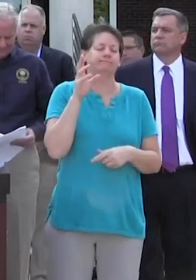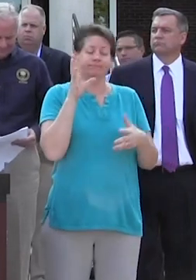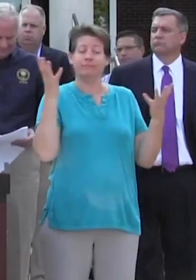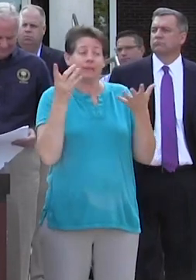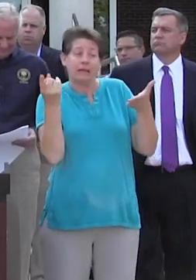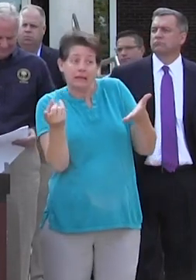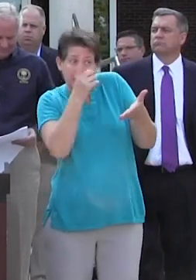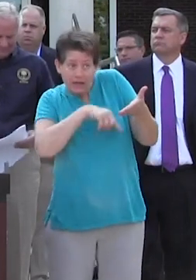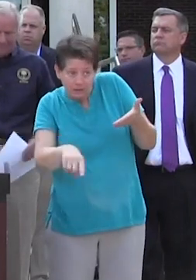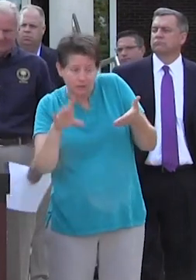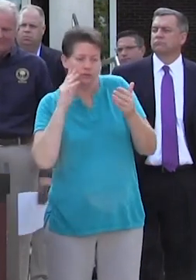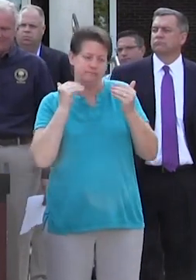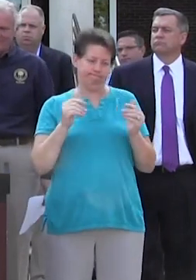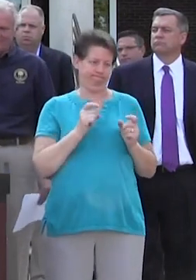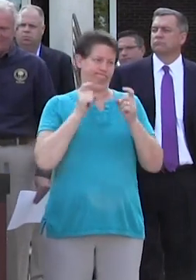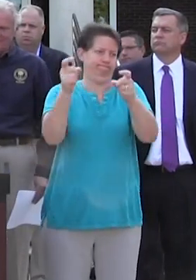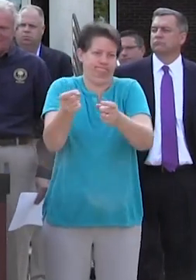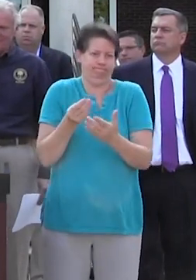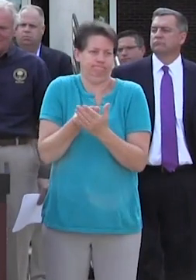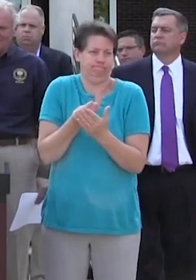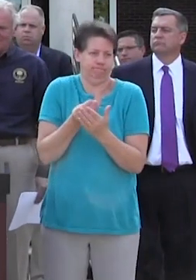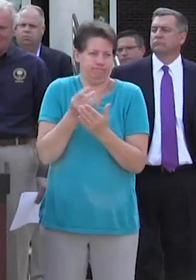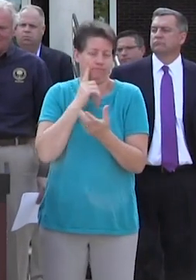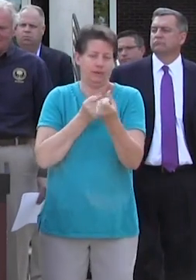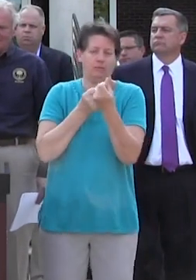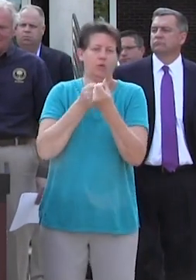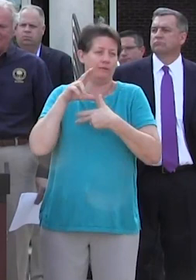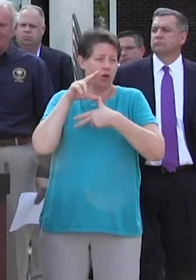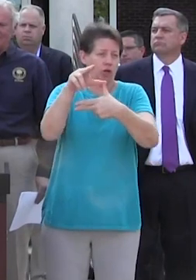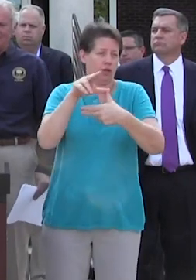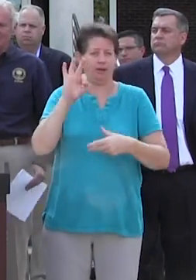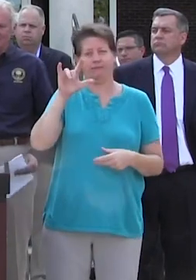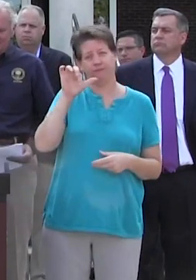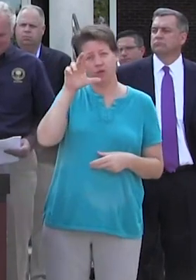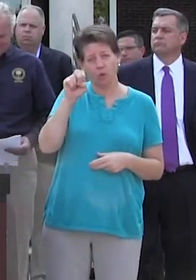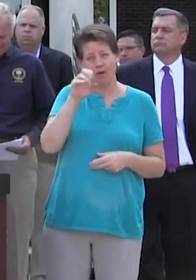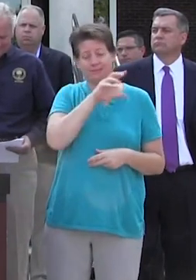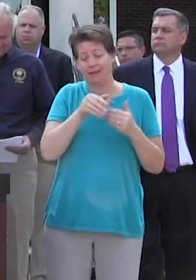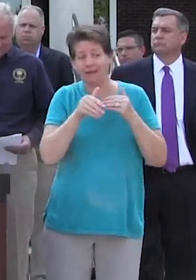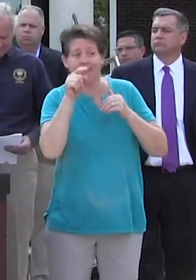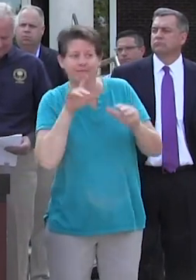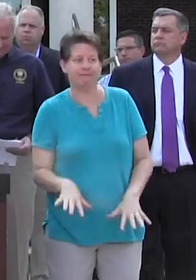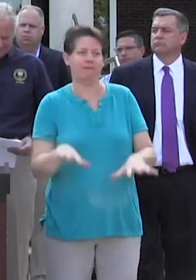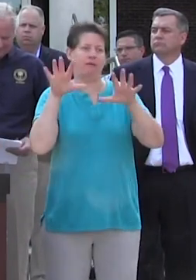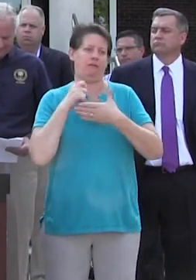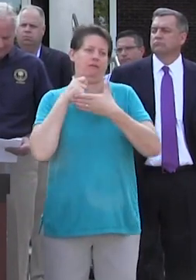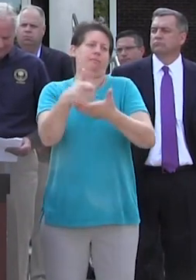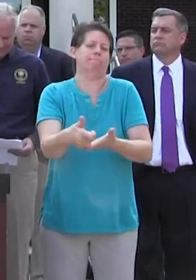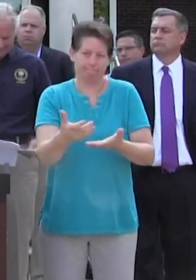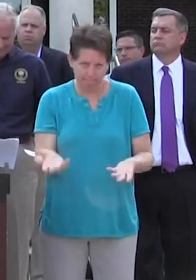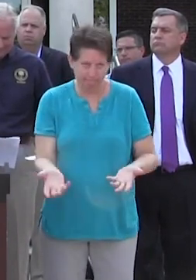first round of grants in support of Hurricane Florence and the ensuing flooding relief.